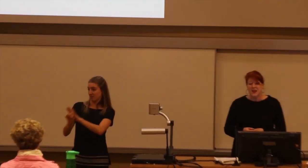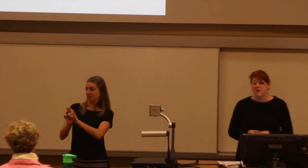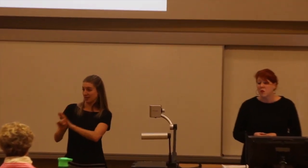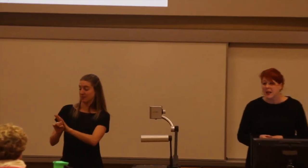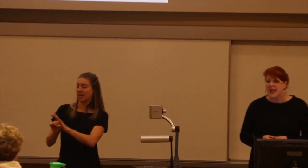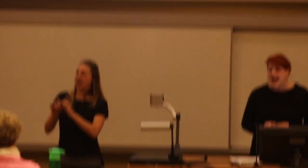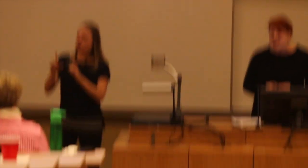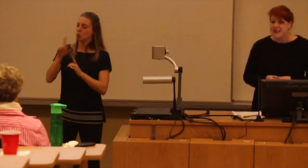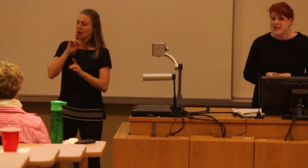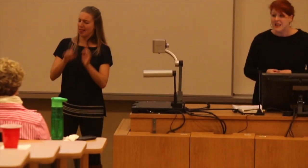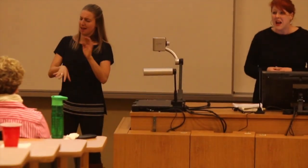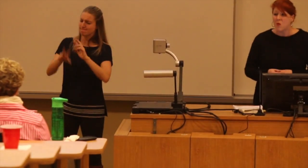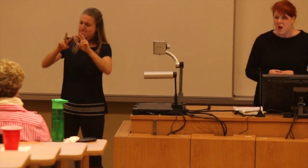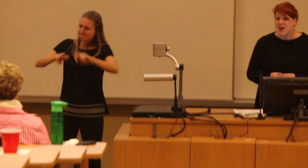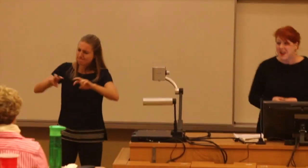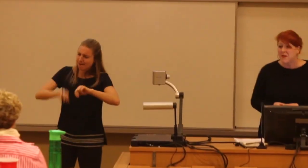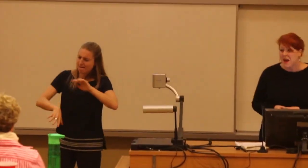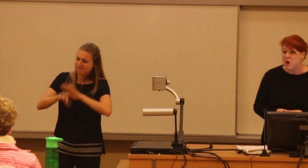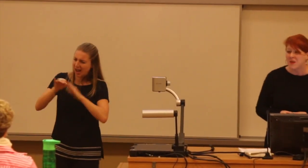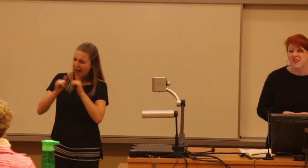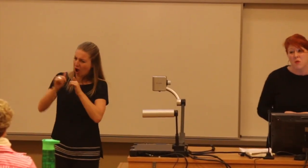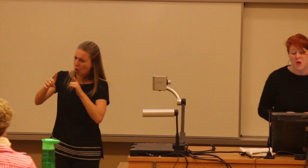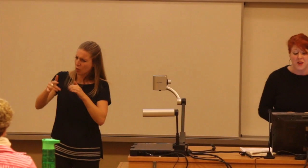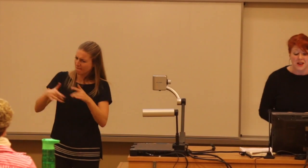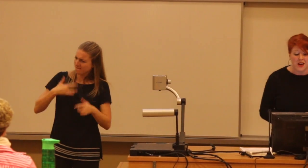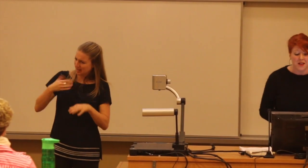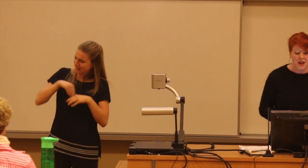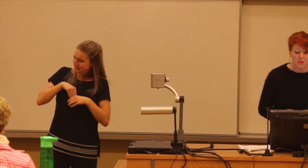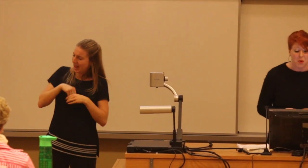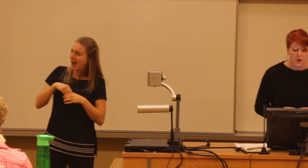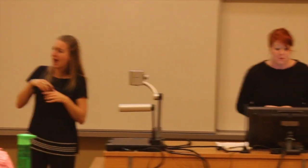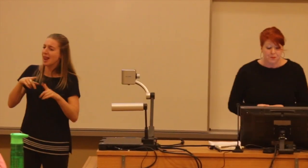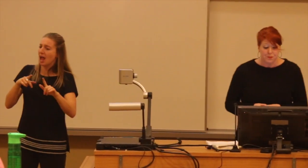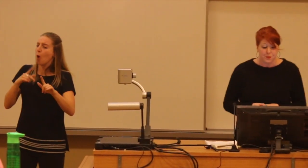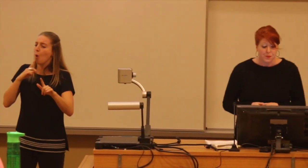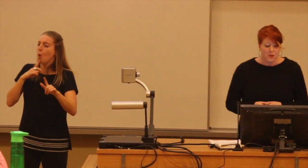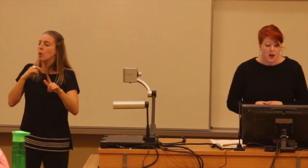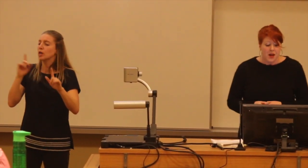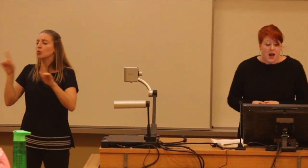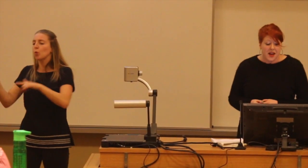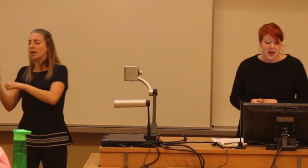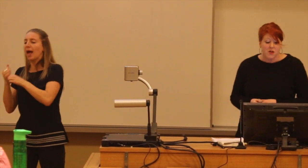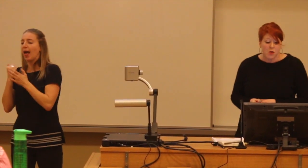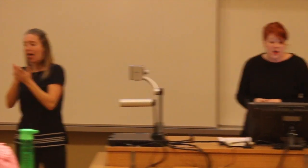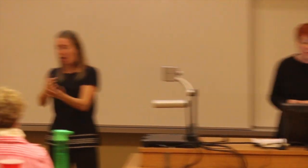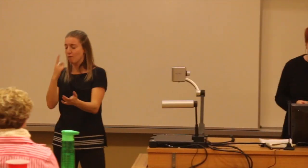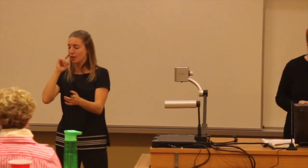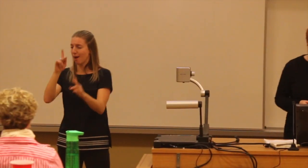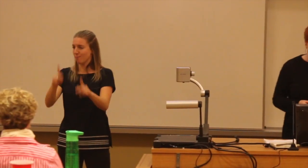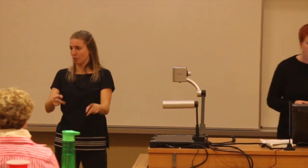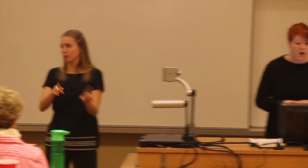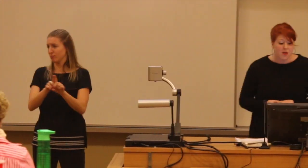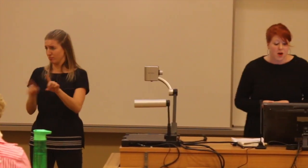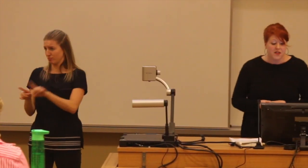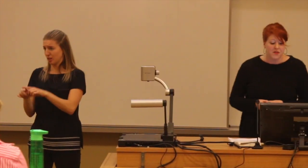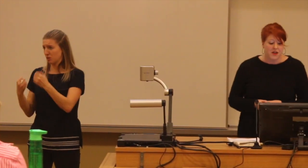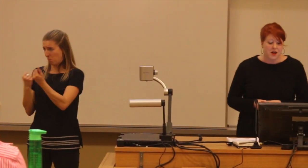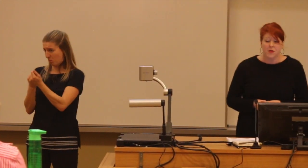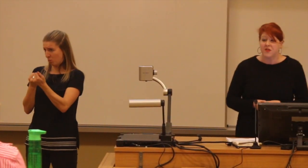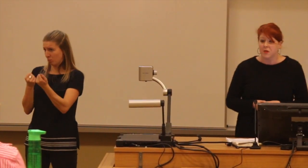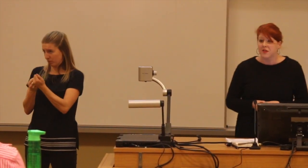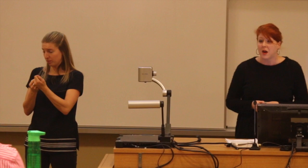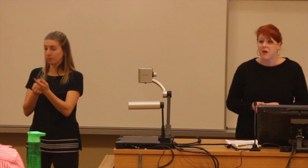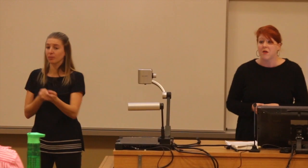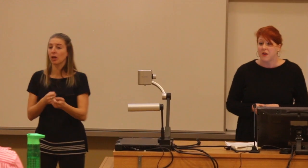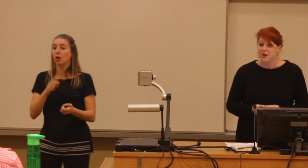where somebody is really at and what kind of help and support they need at that point. And again, note that recurrent thoughts of